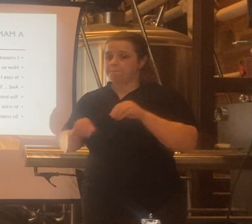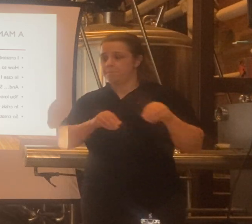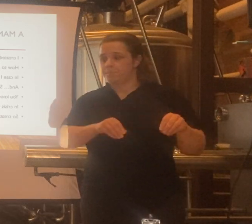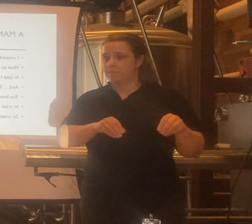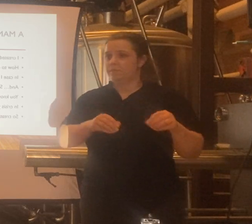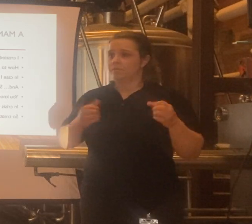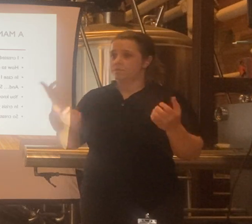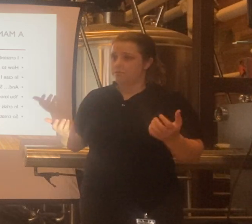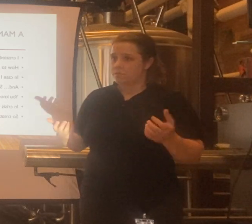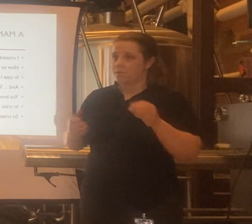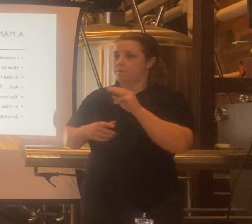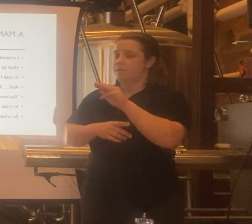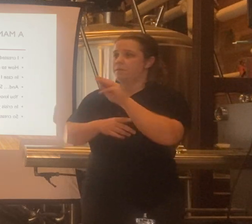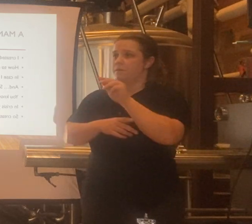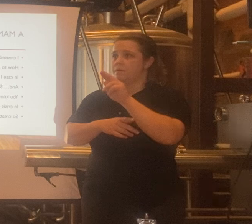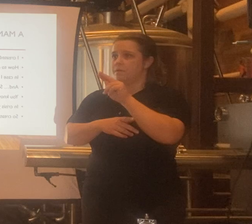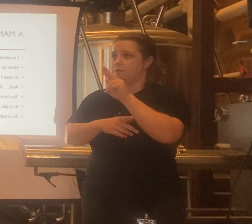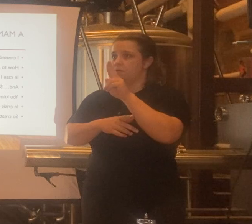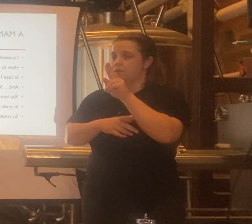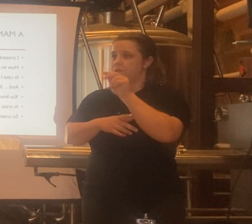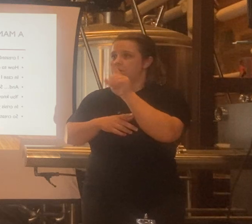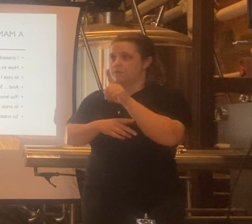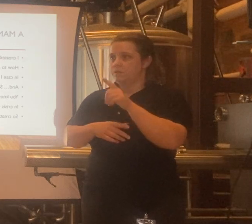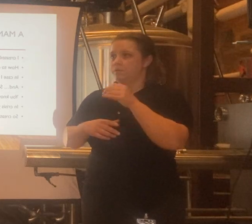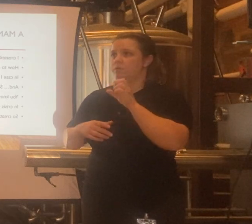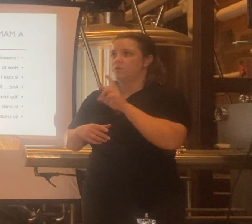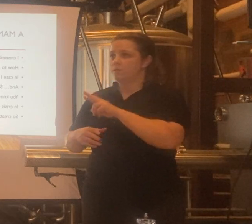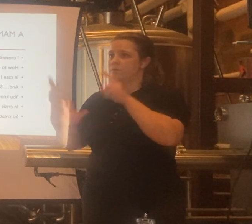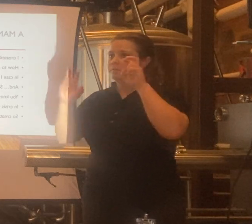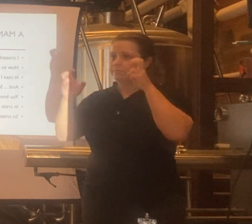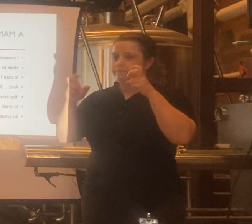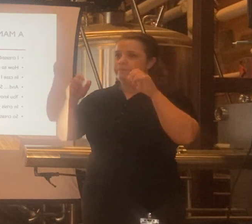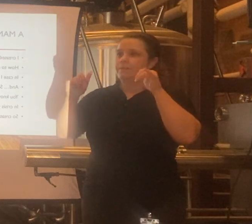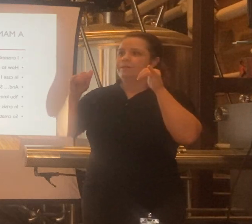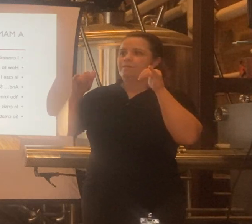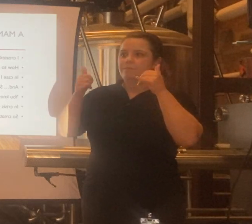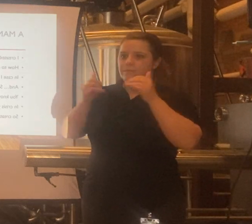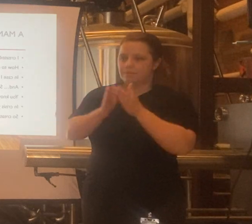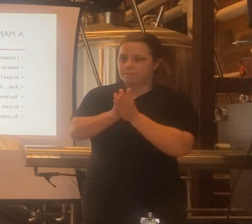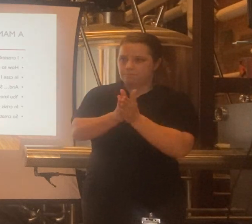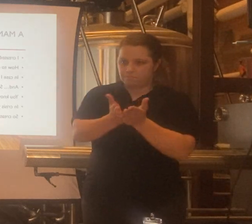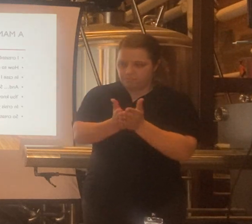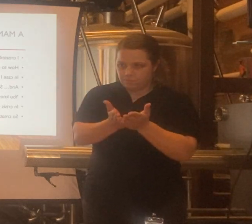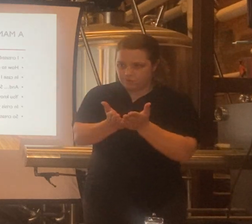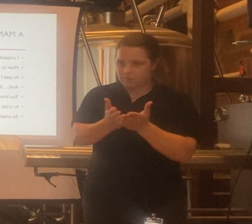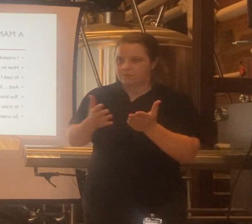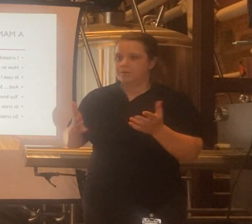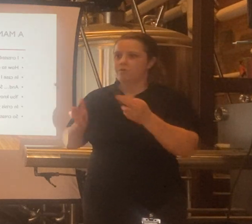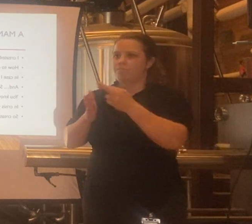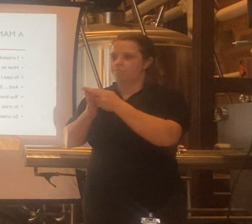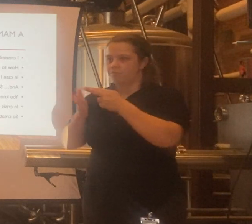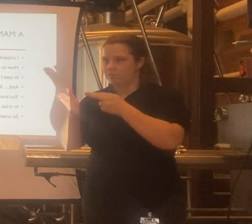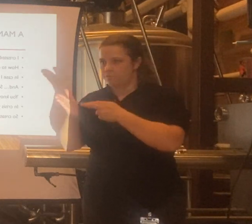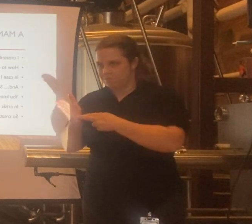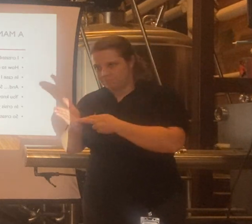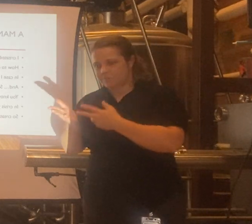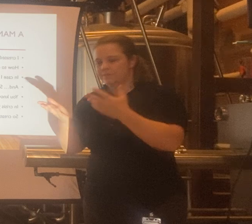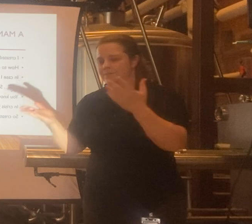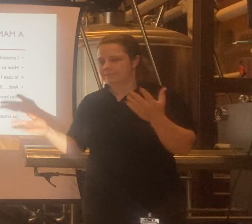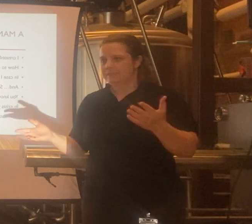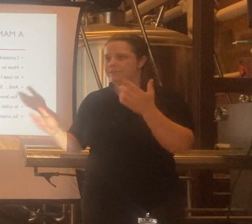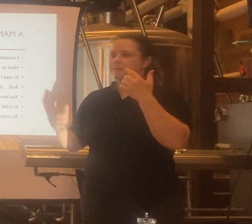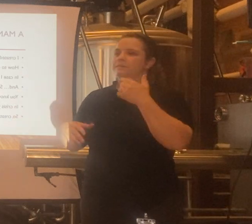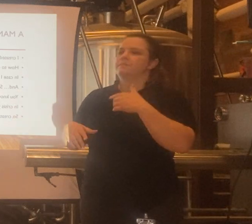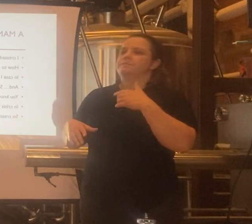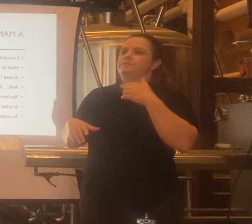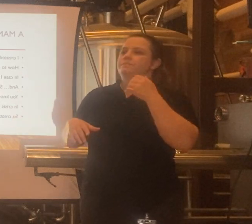something, we call it a playbook, right? Step one, okay, airline pilots, when there's something going wrong, believe it or not,